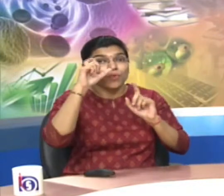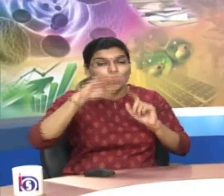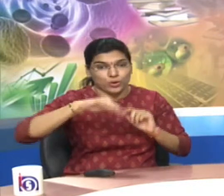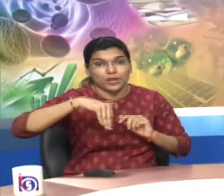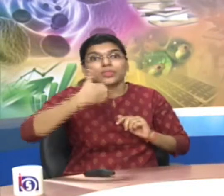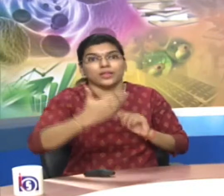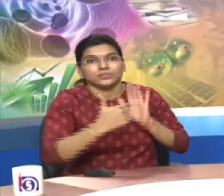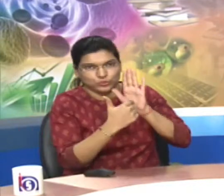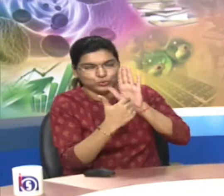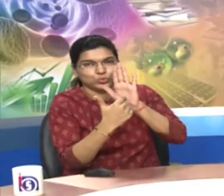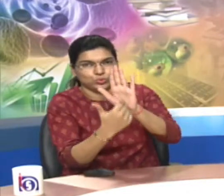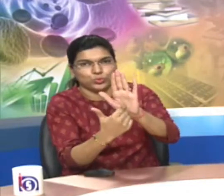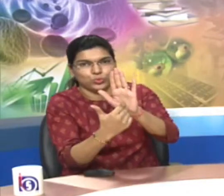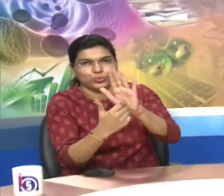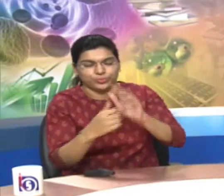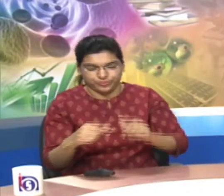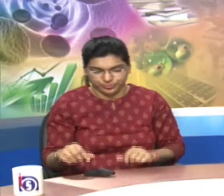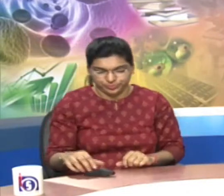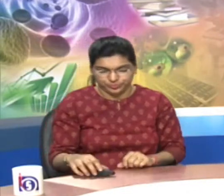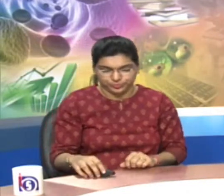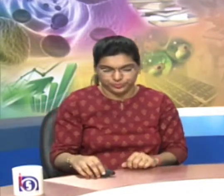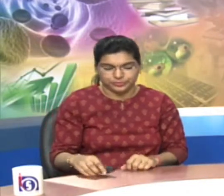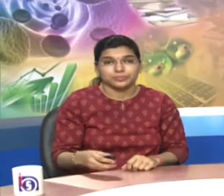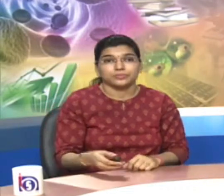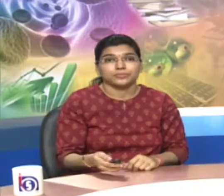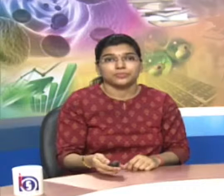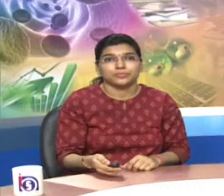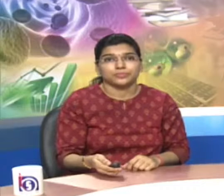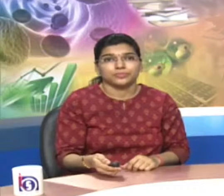let's now understand further. I will show you.